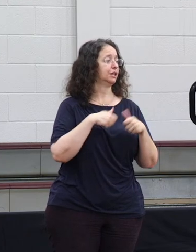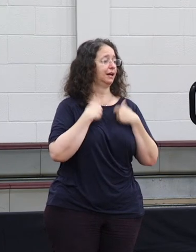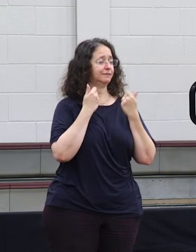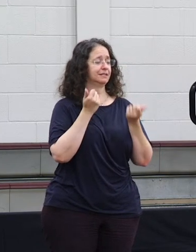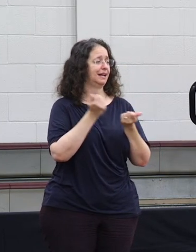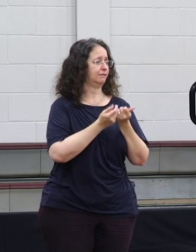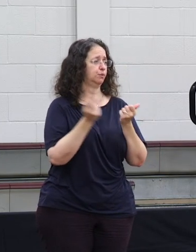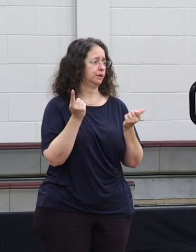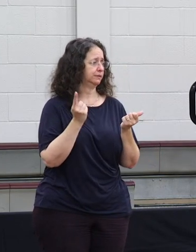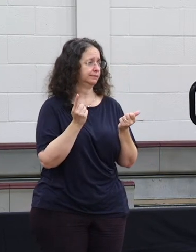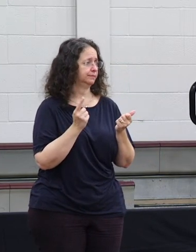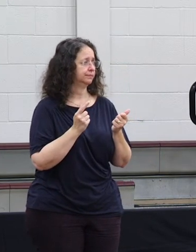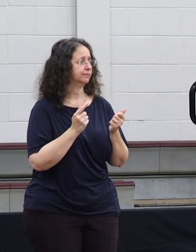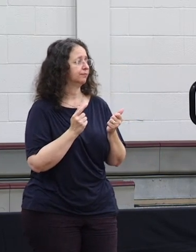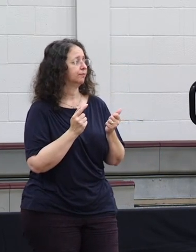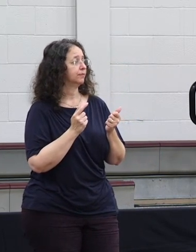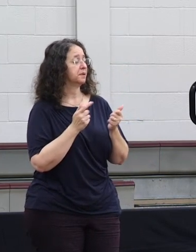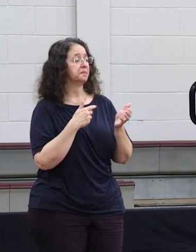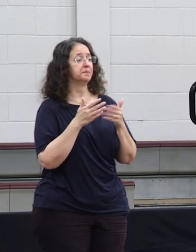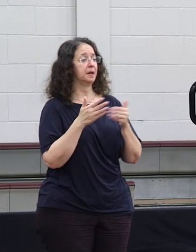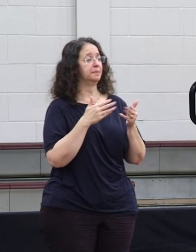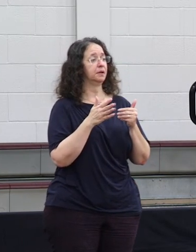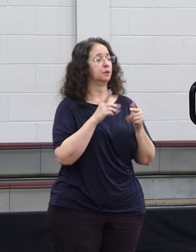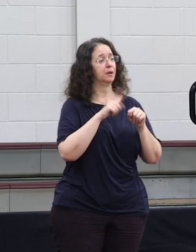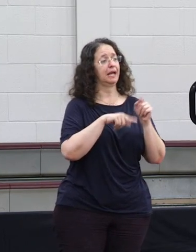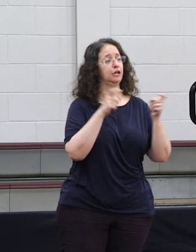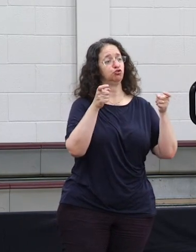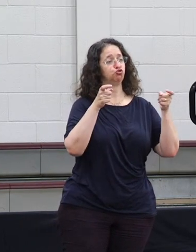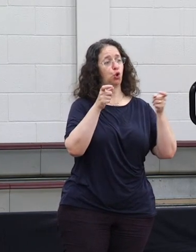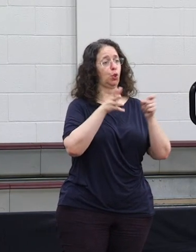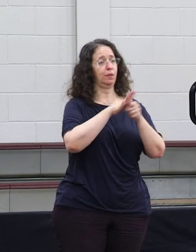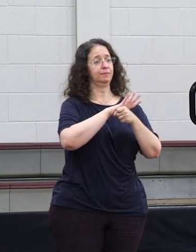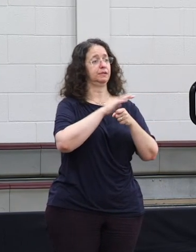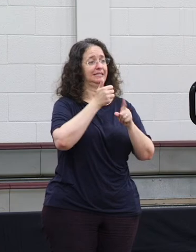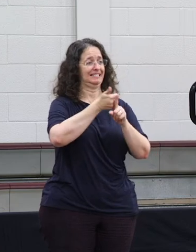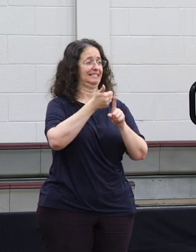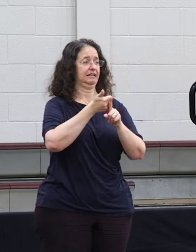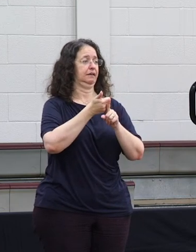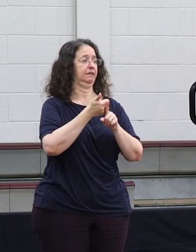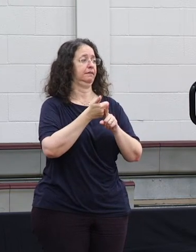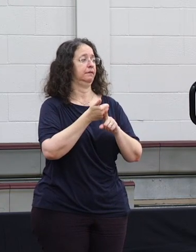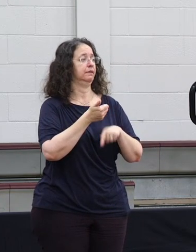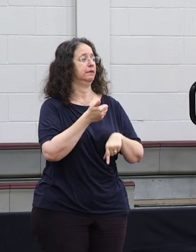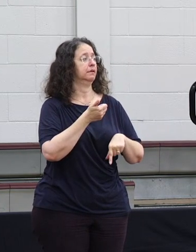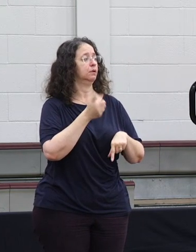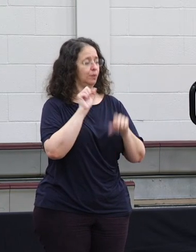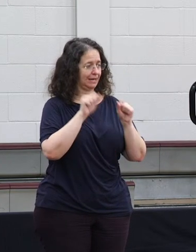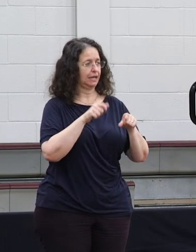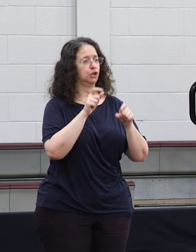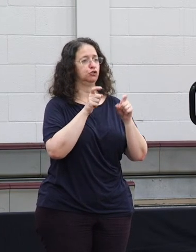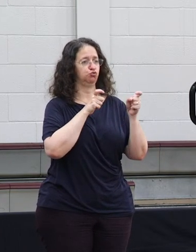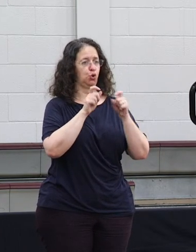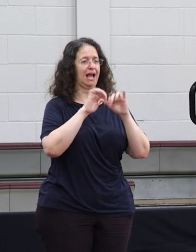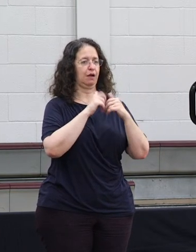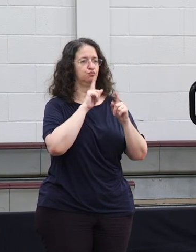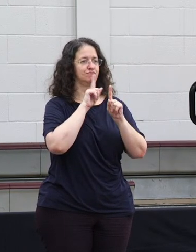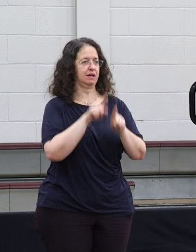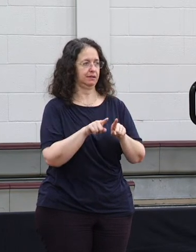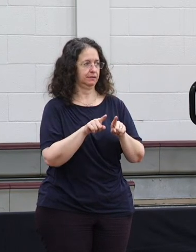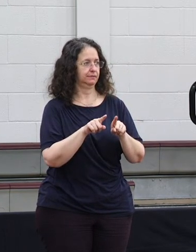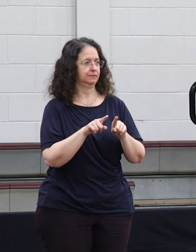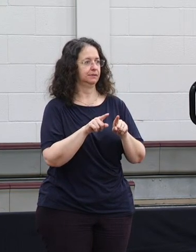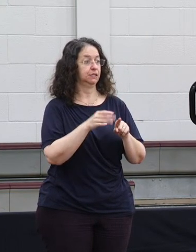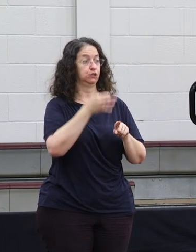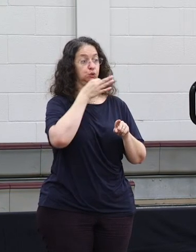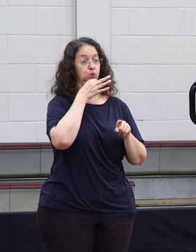us. And although we may not be able to control the pandemic itself, we can control how we react to it. And the sooner